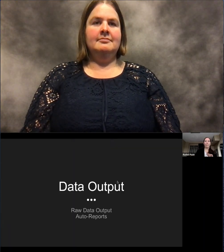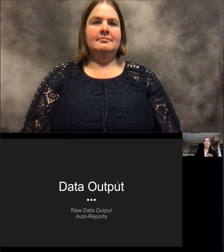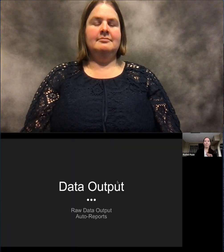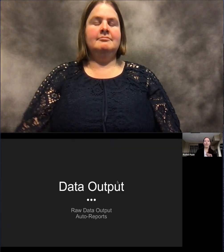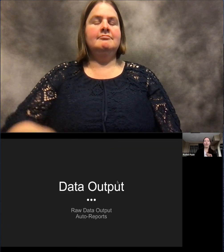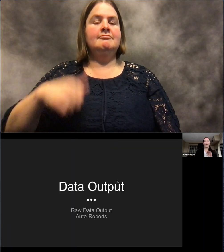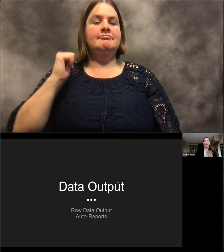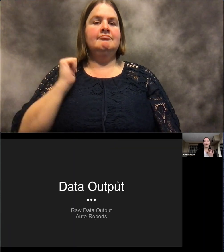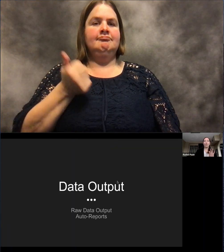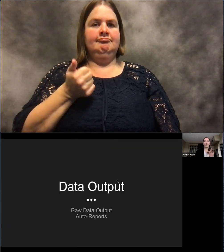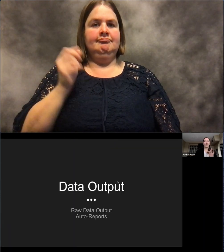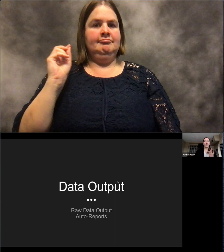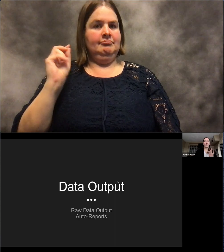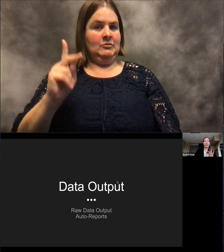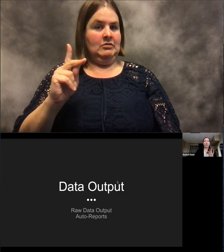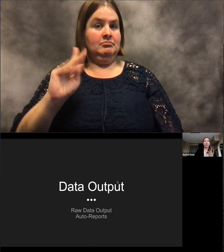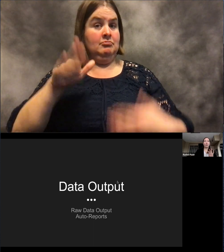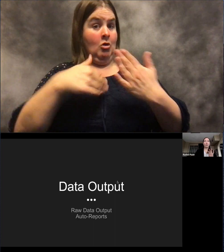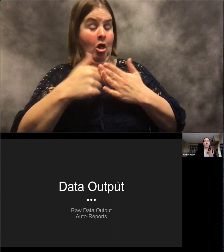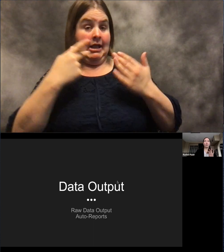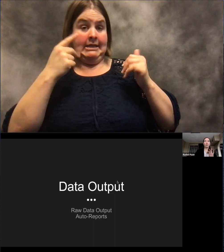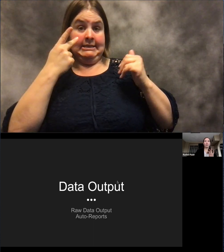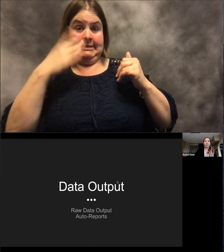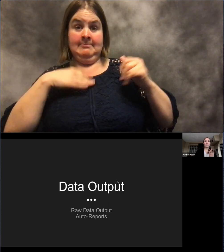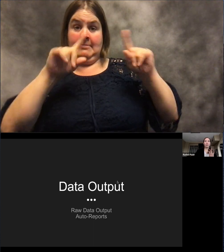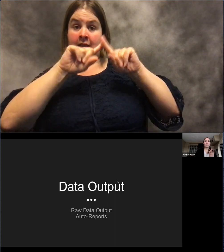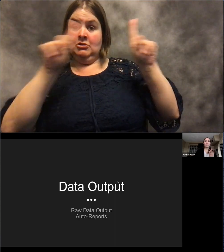Okay. Can everybody still see my screen?